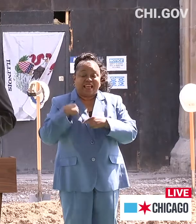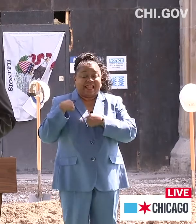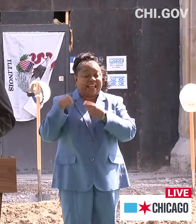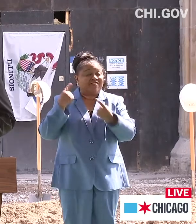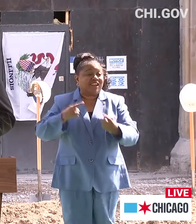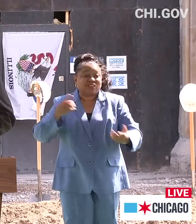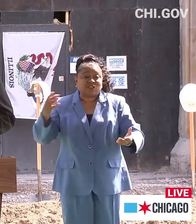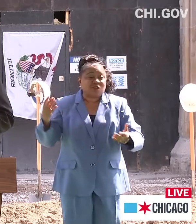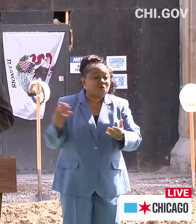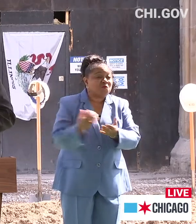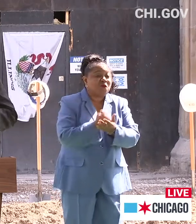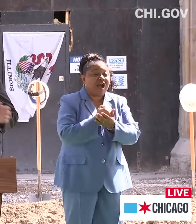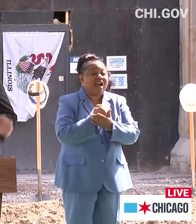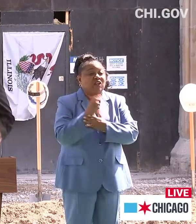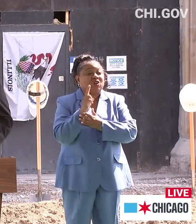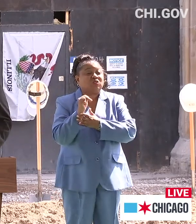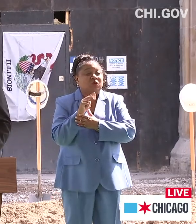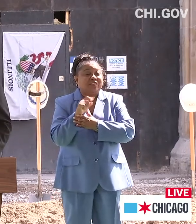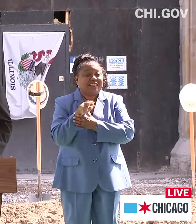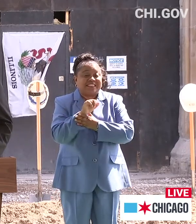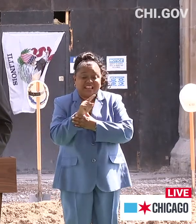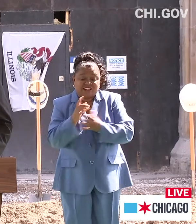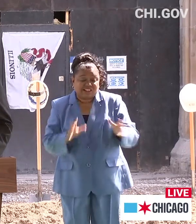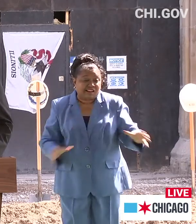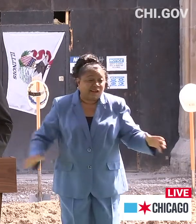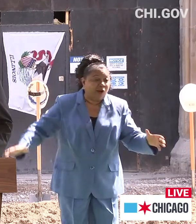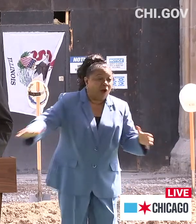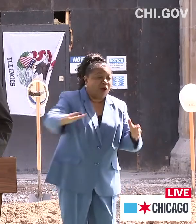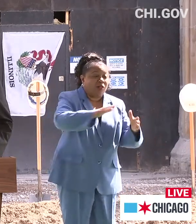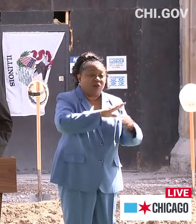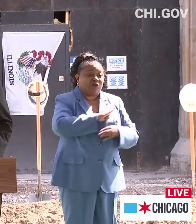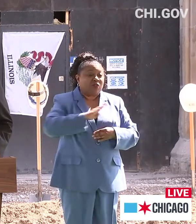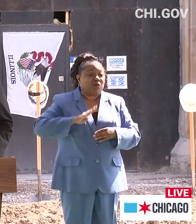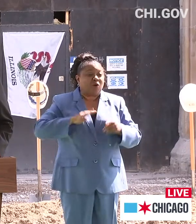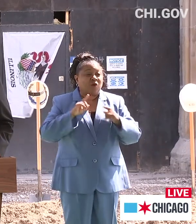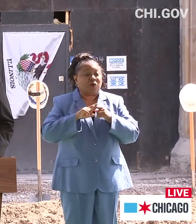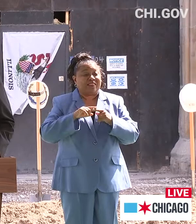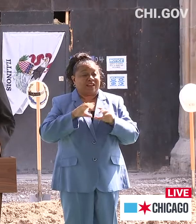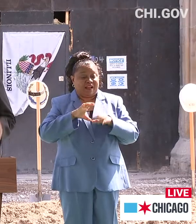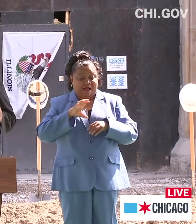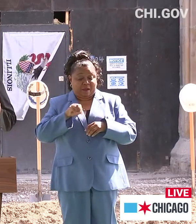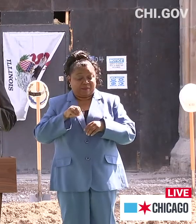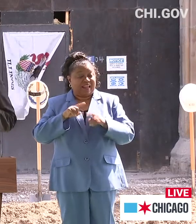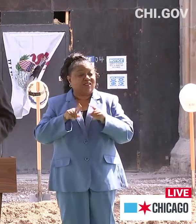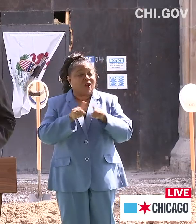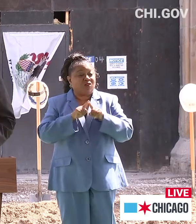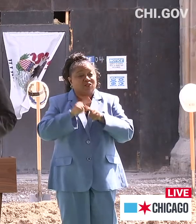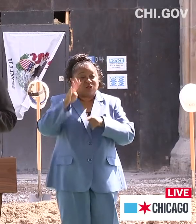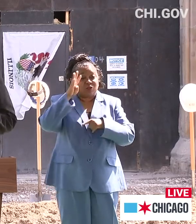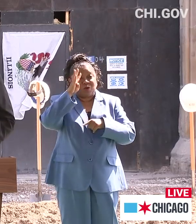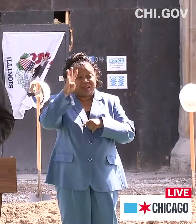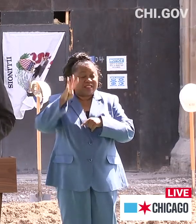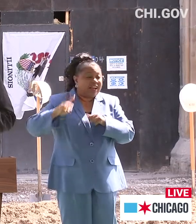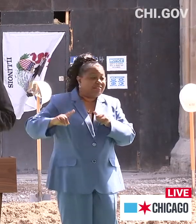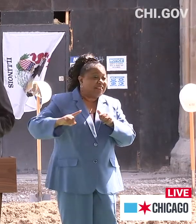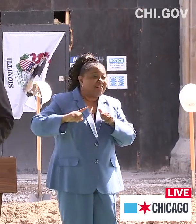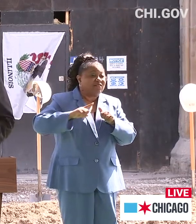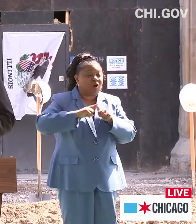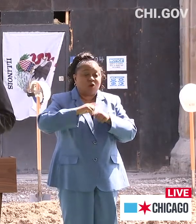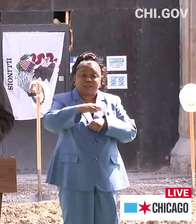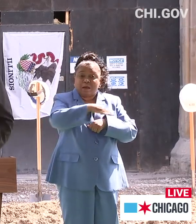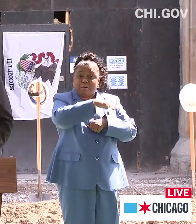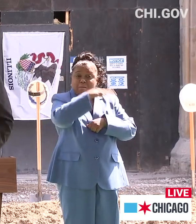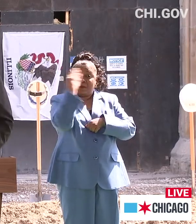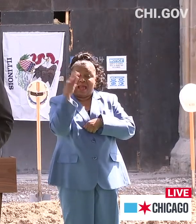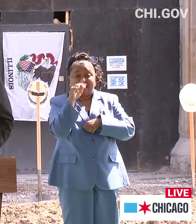eventually won unionization across the board with the Pullman Palace Car Company, and also the creation of the first